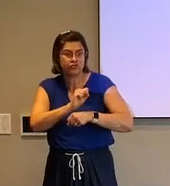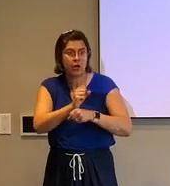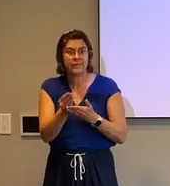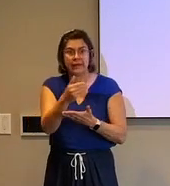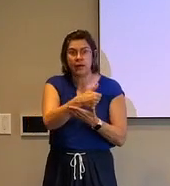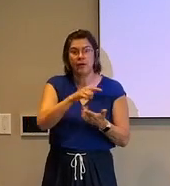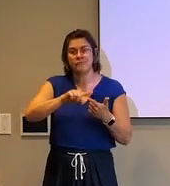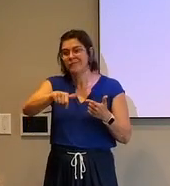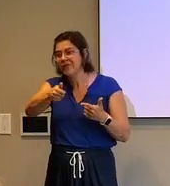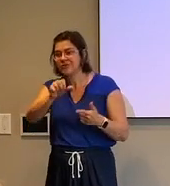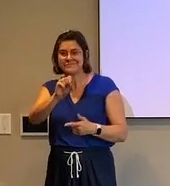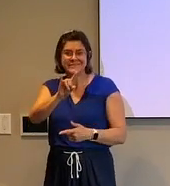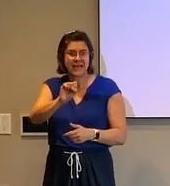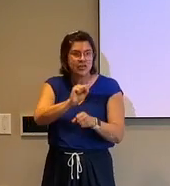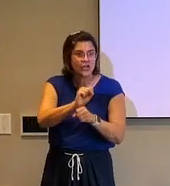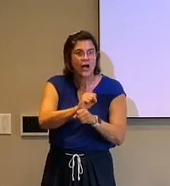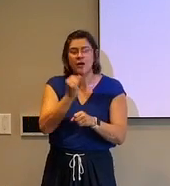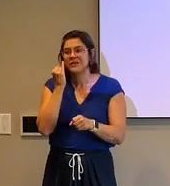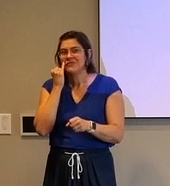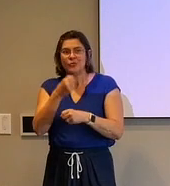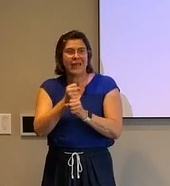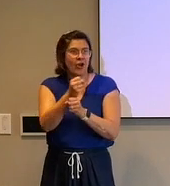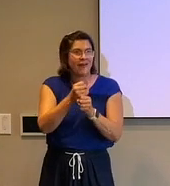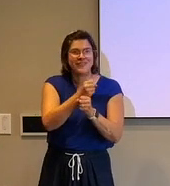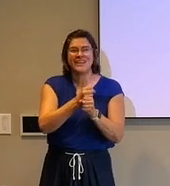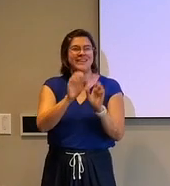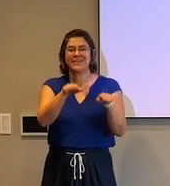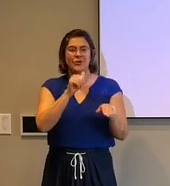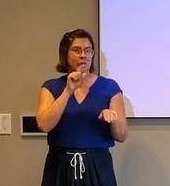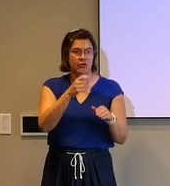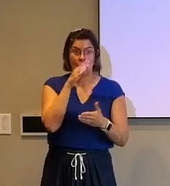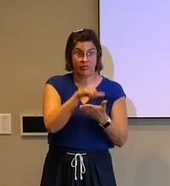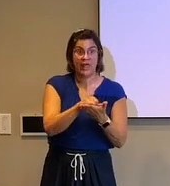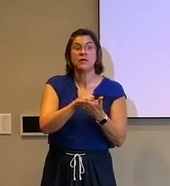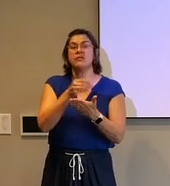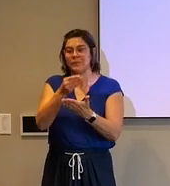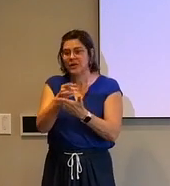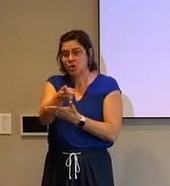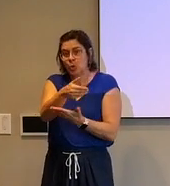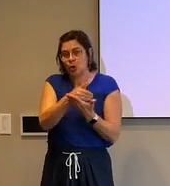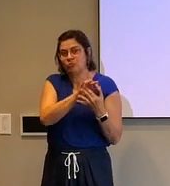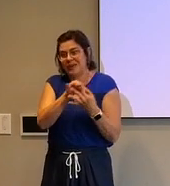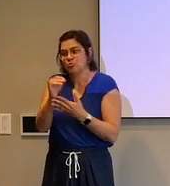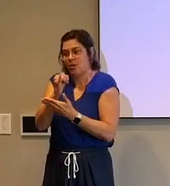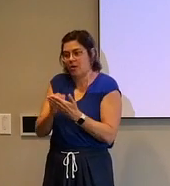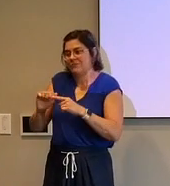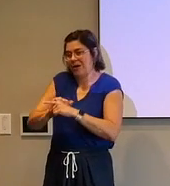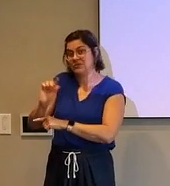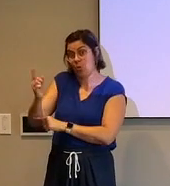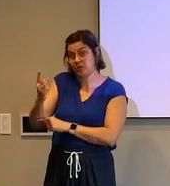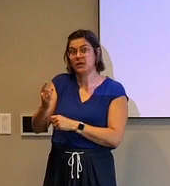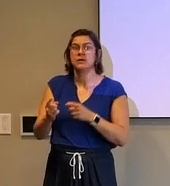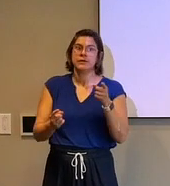on side hustles, if you were barista on the side, we don't need to know that. We just want to know for your art practice. So yes, I would definitely subtract.